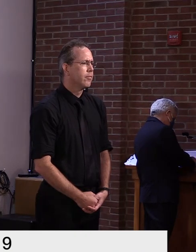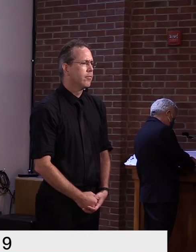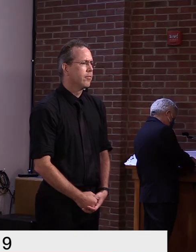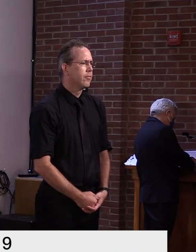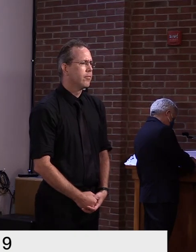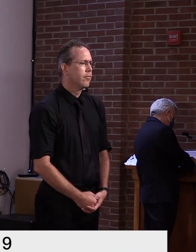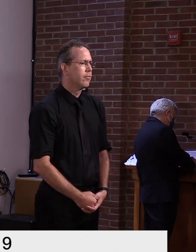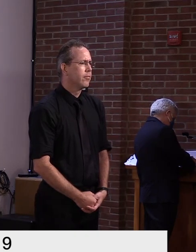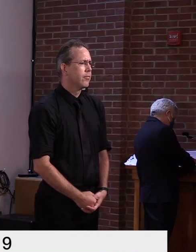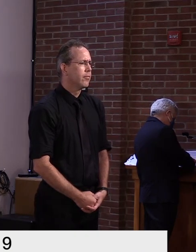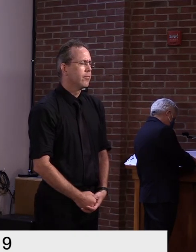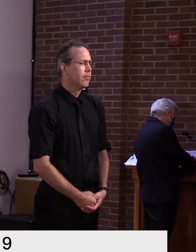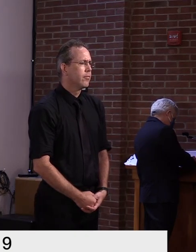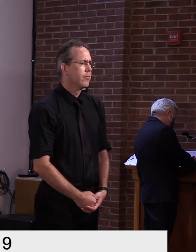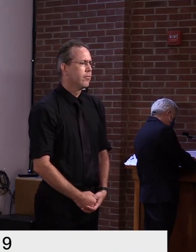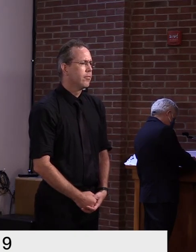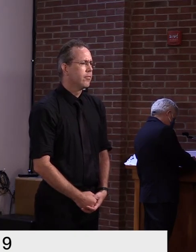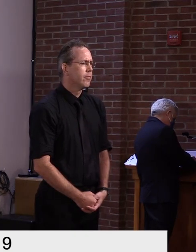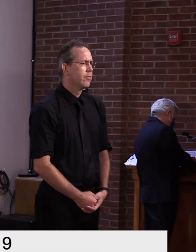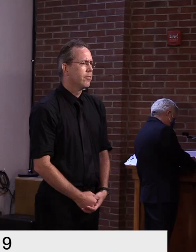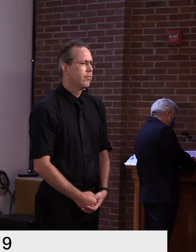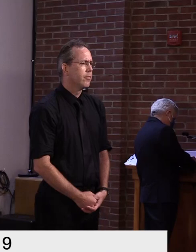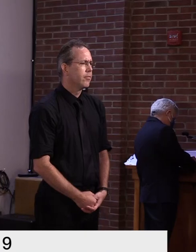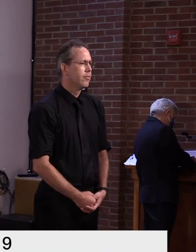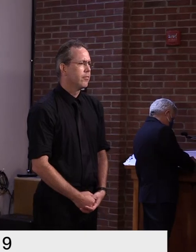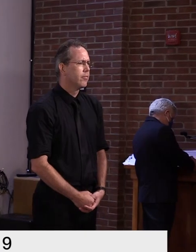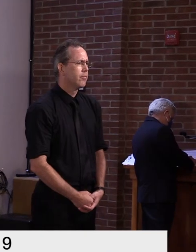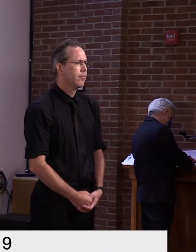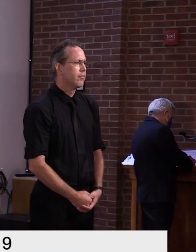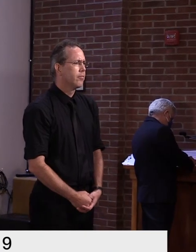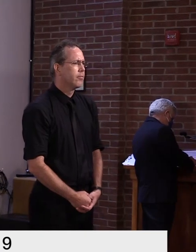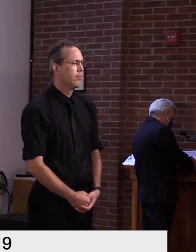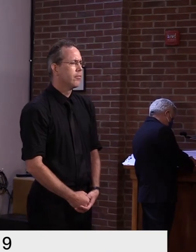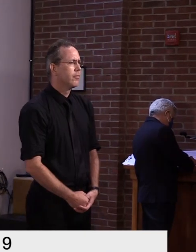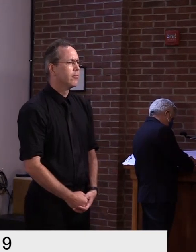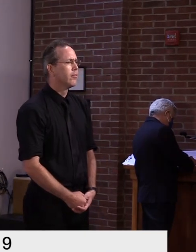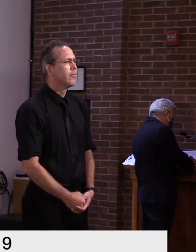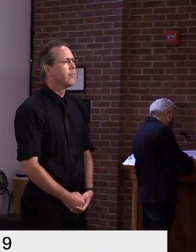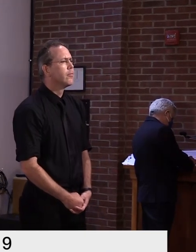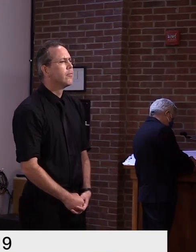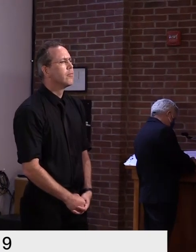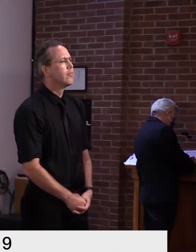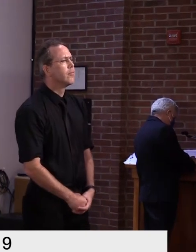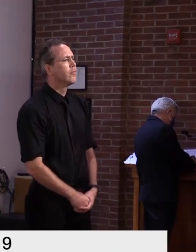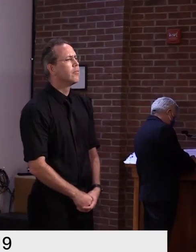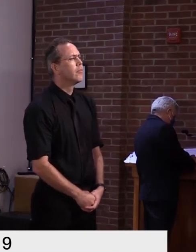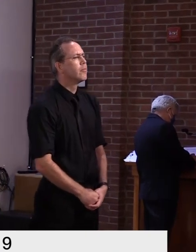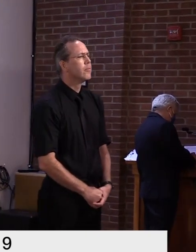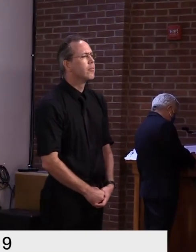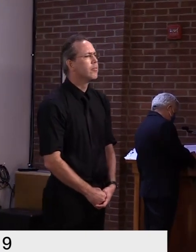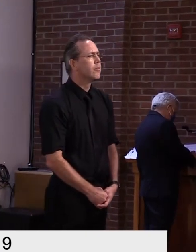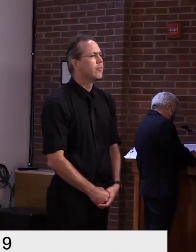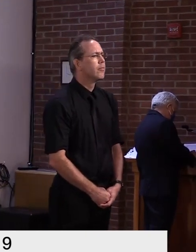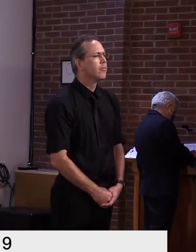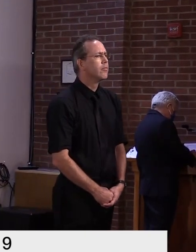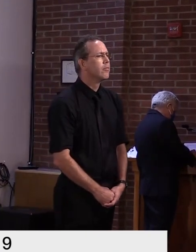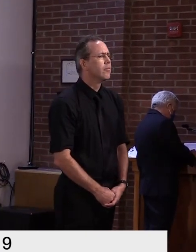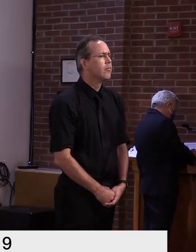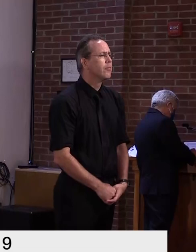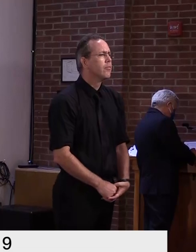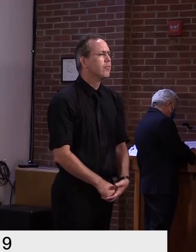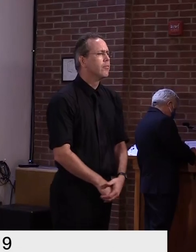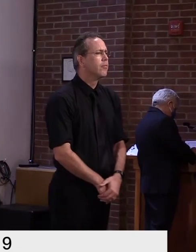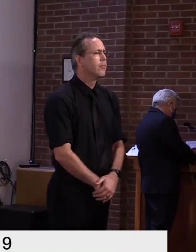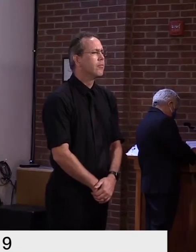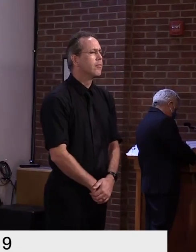out, get a response from utilities to come and install the